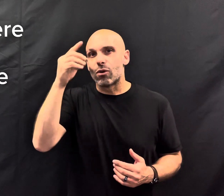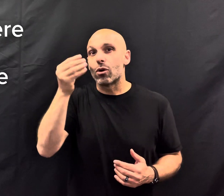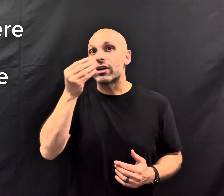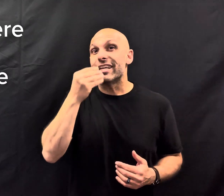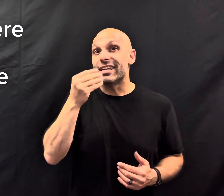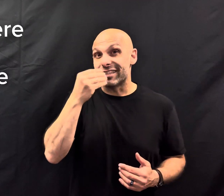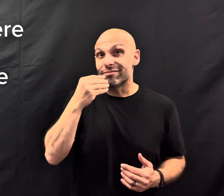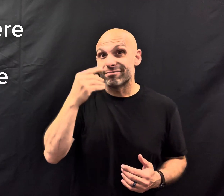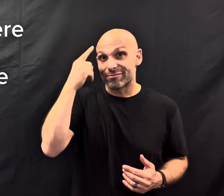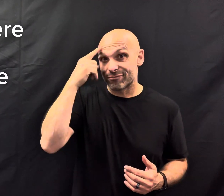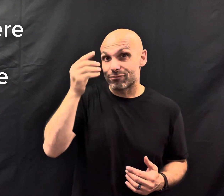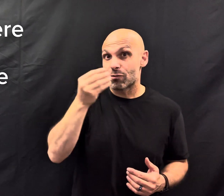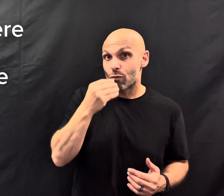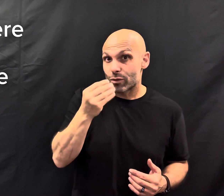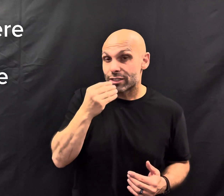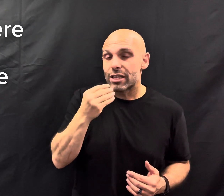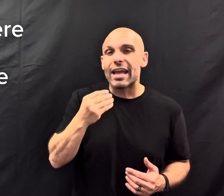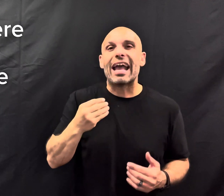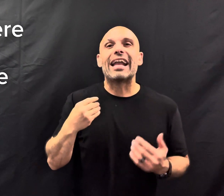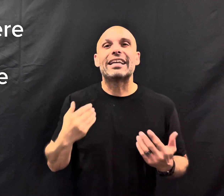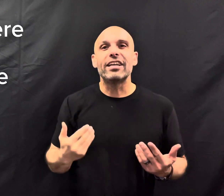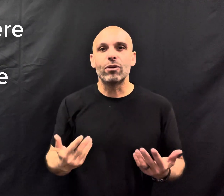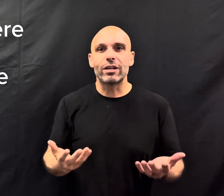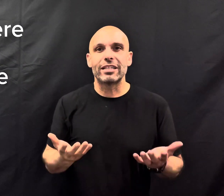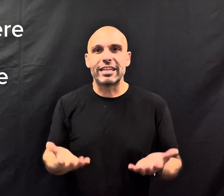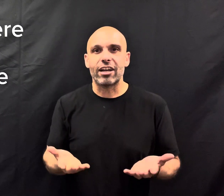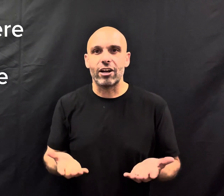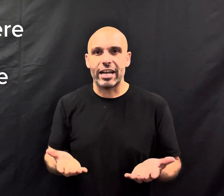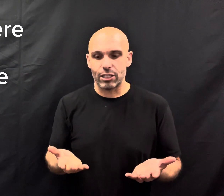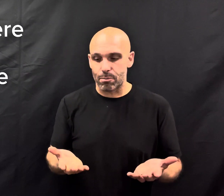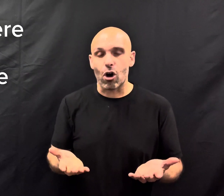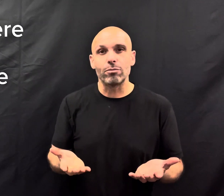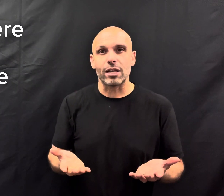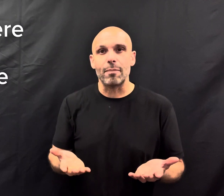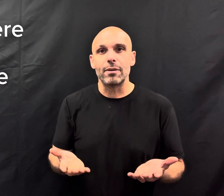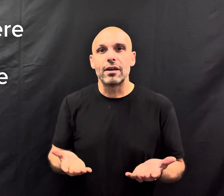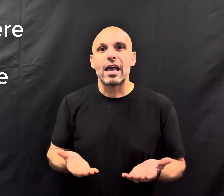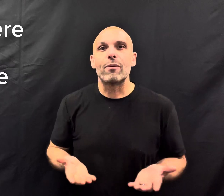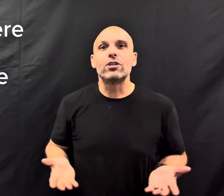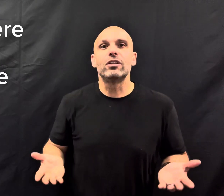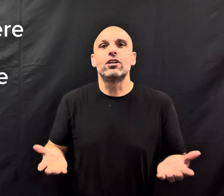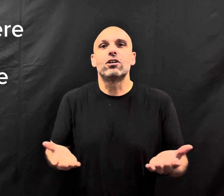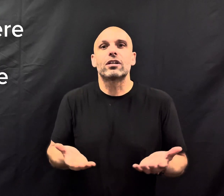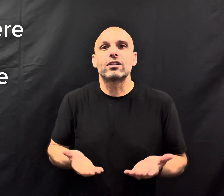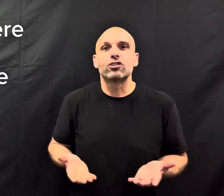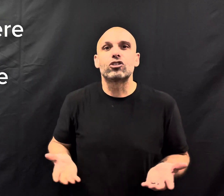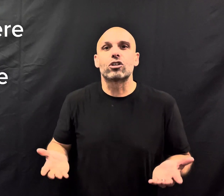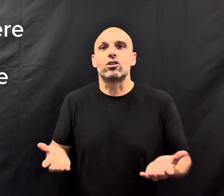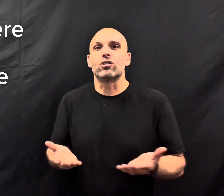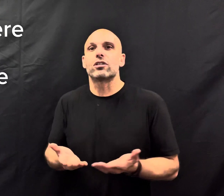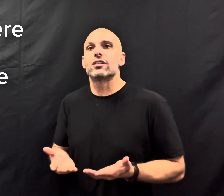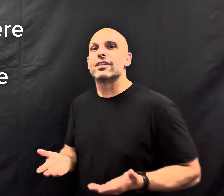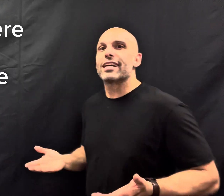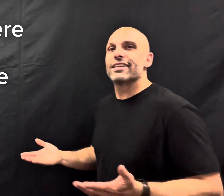For eating. And here we're gonna take our hands palms up, and we do little circles like